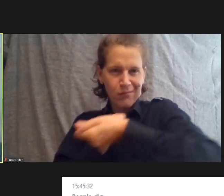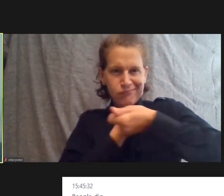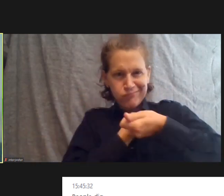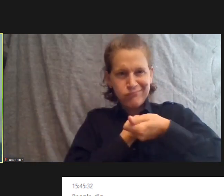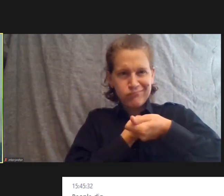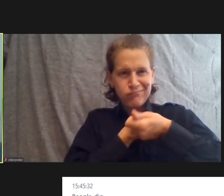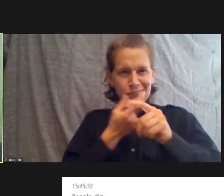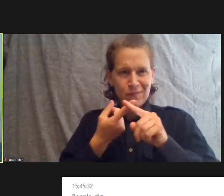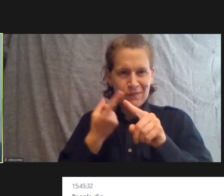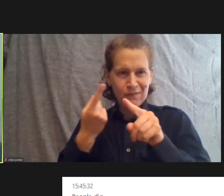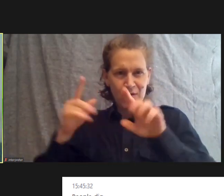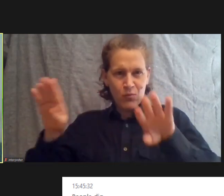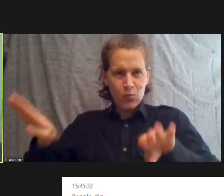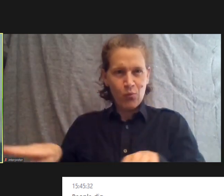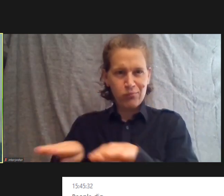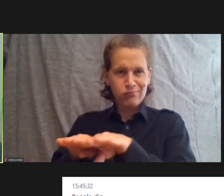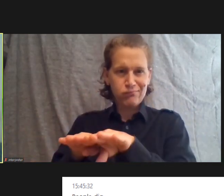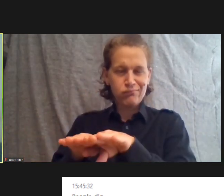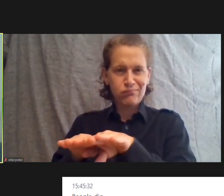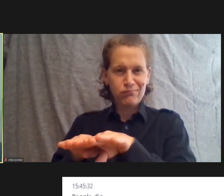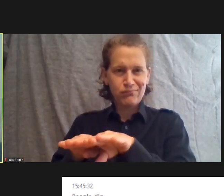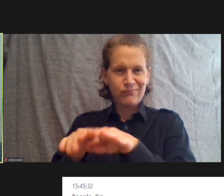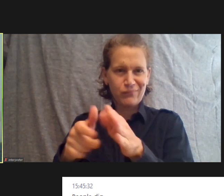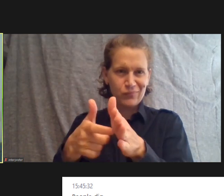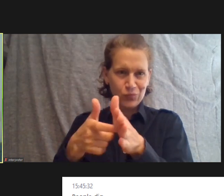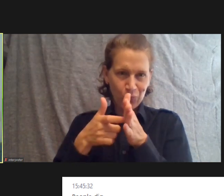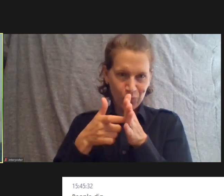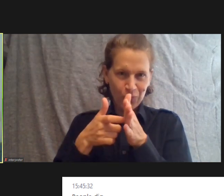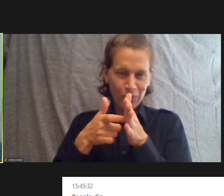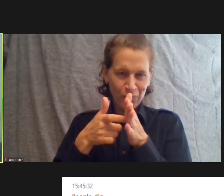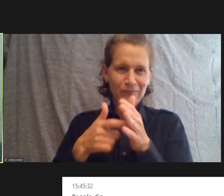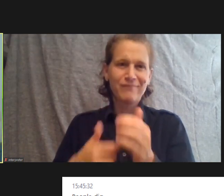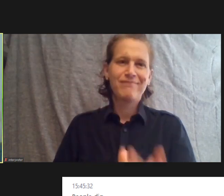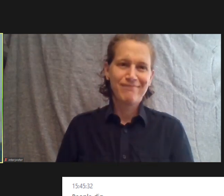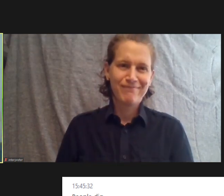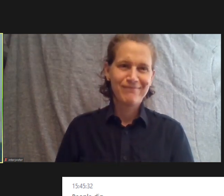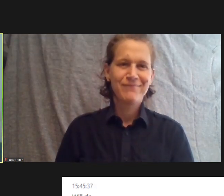wheelchair out of a ditch.